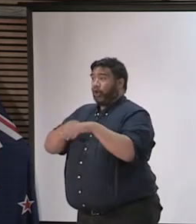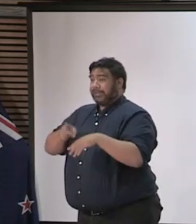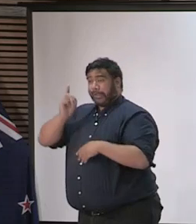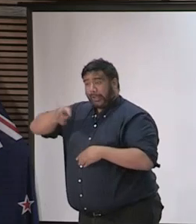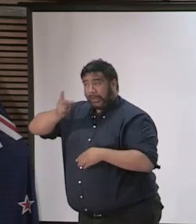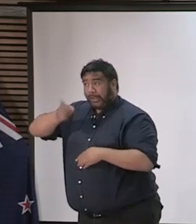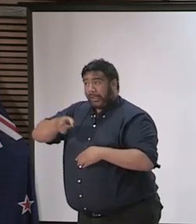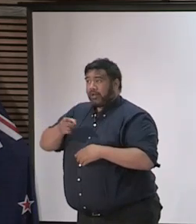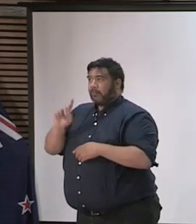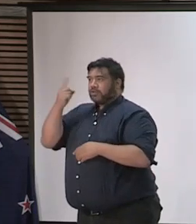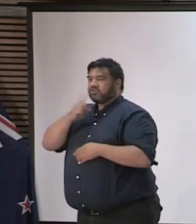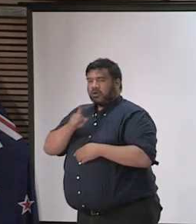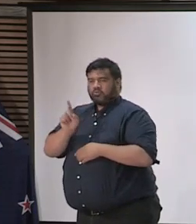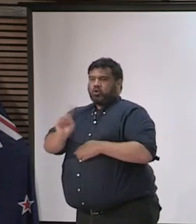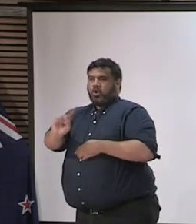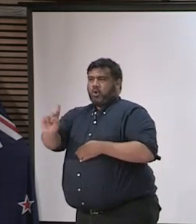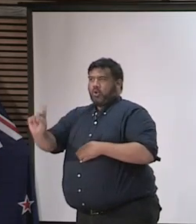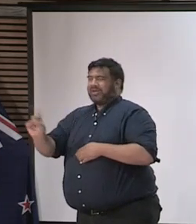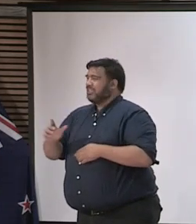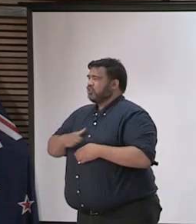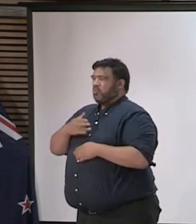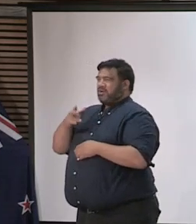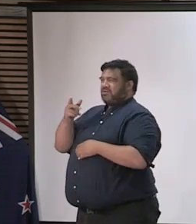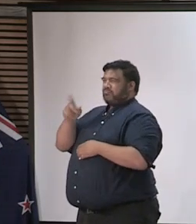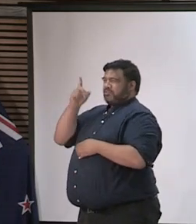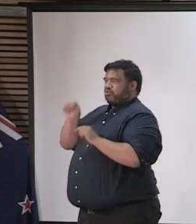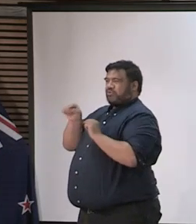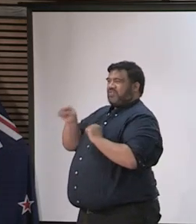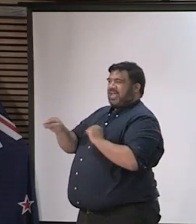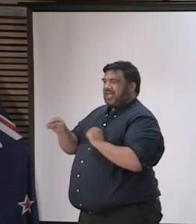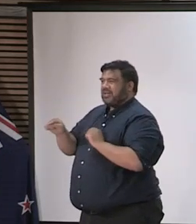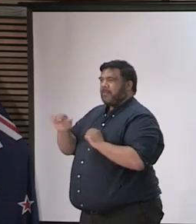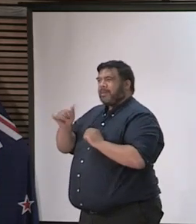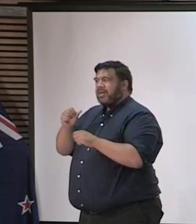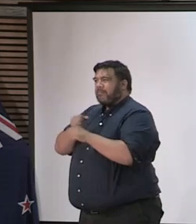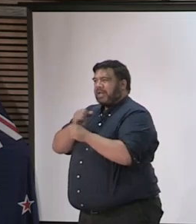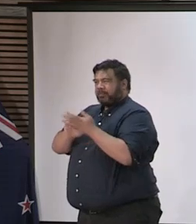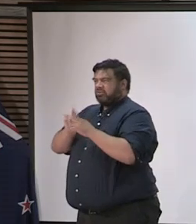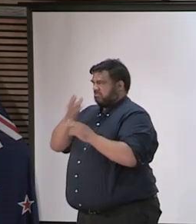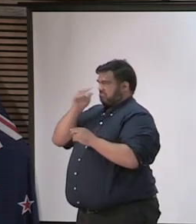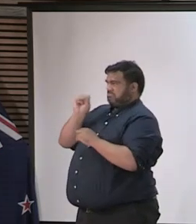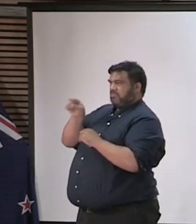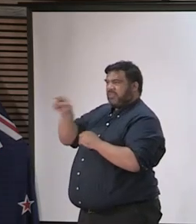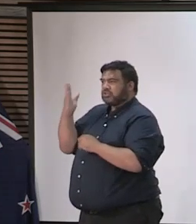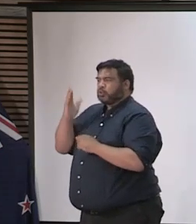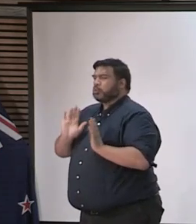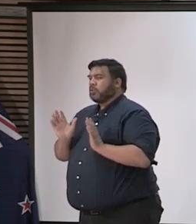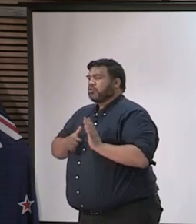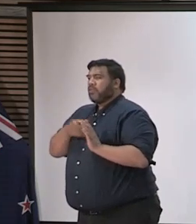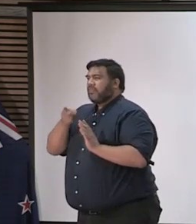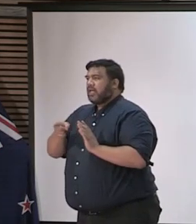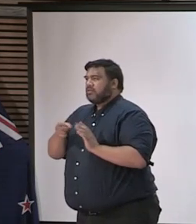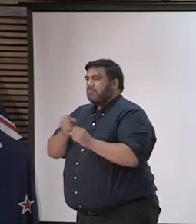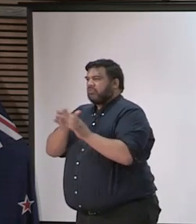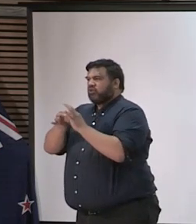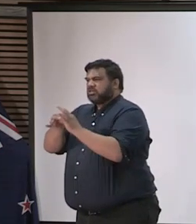send their kids to school. I think that puts them in a very difficult position. It could potentially strain their relationships with their parents' communities quite substantially. So